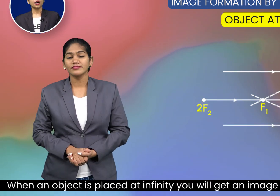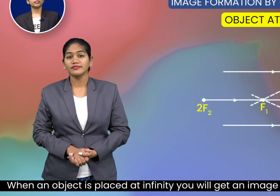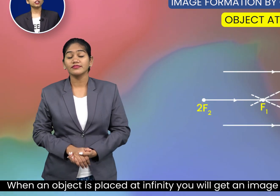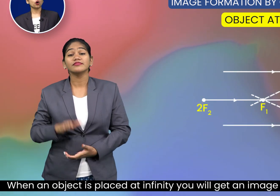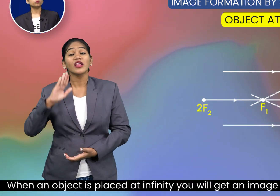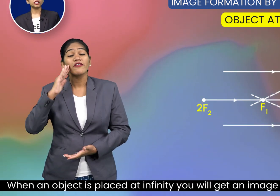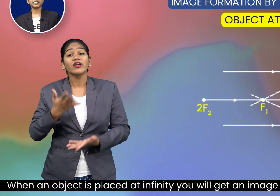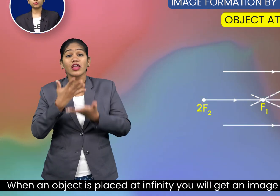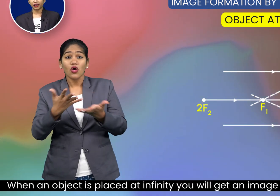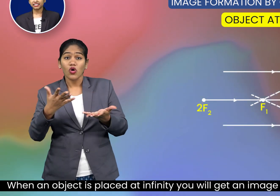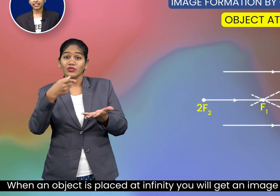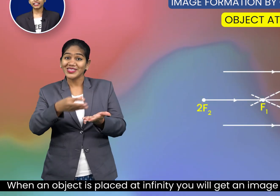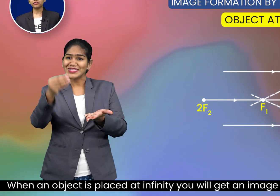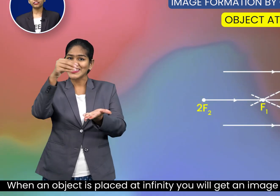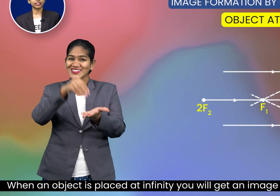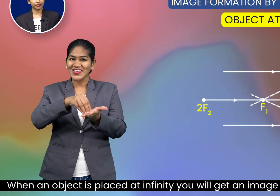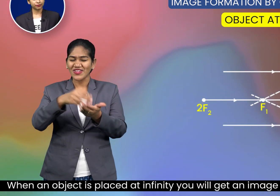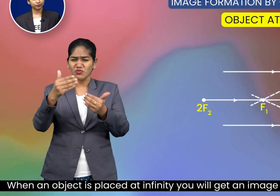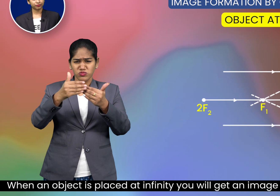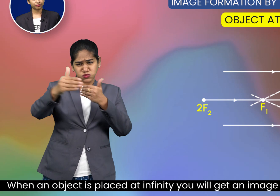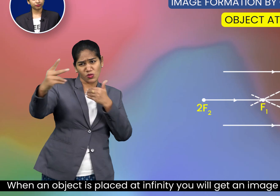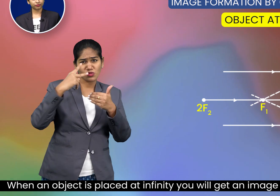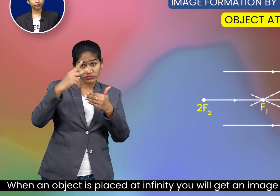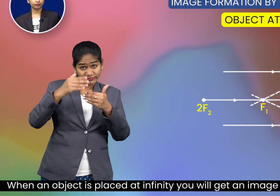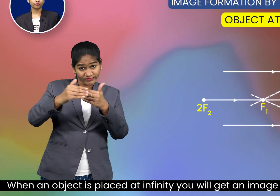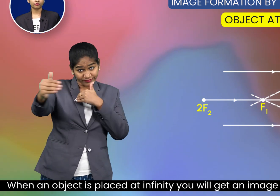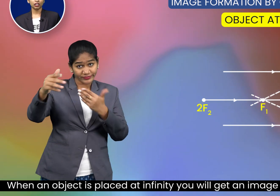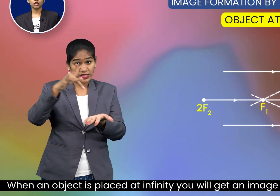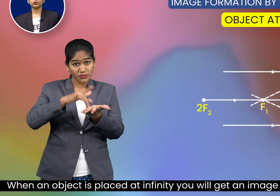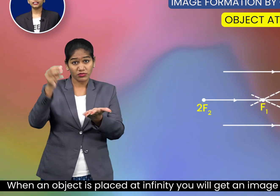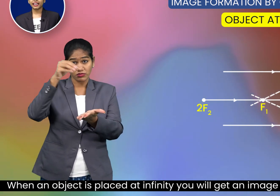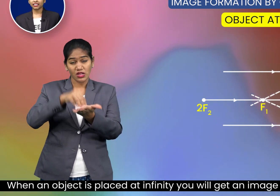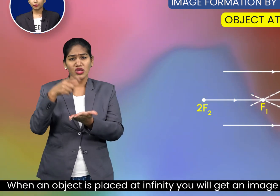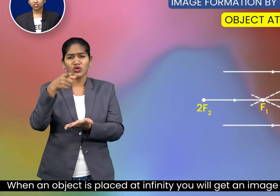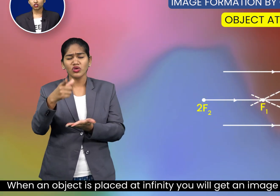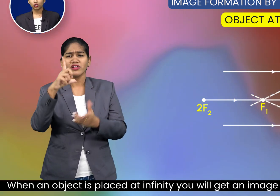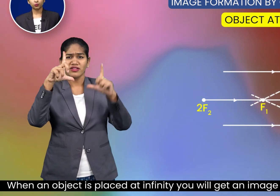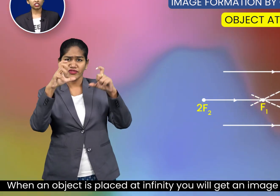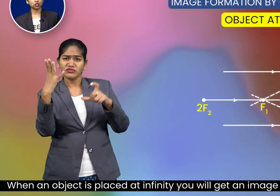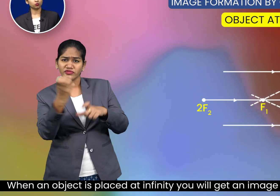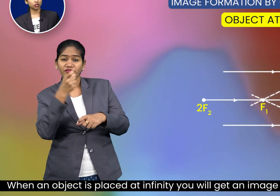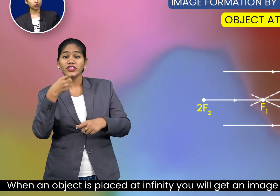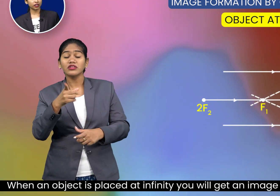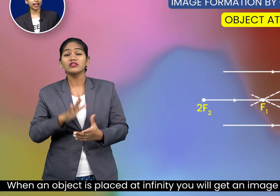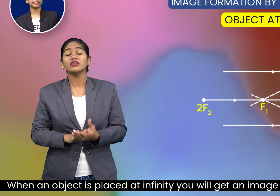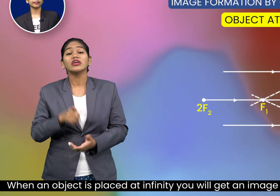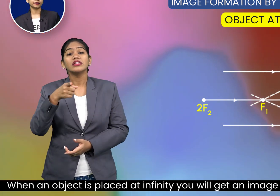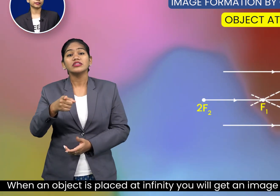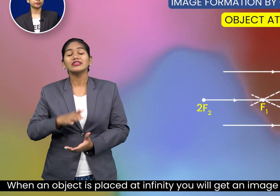When an object is placed at infinity, you will get an image which is virtual and erect